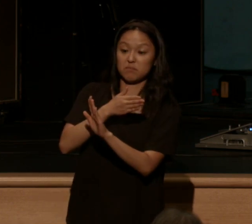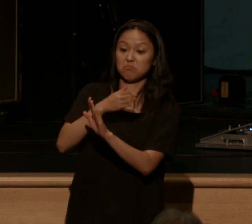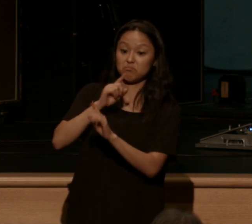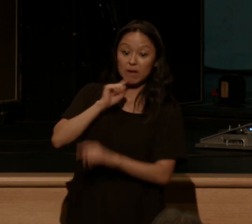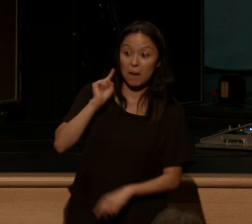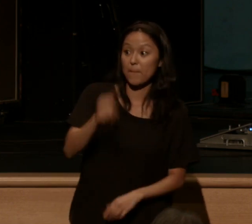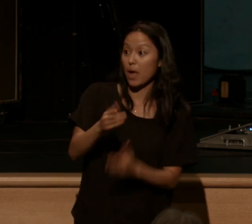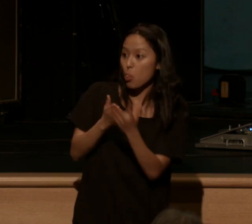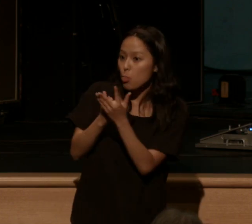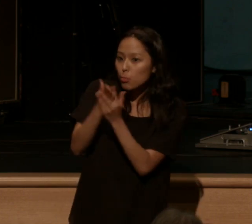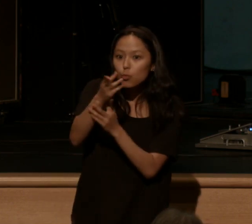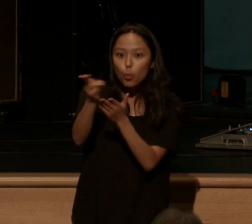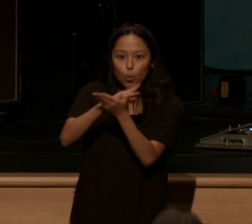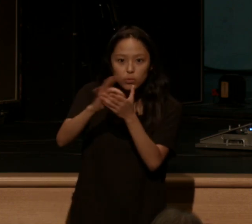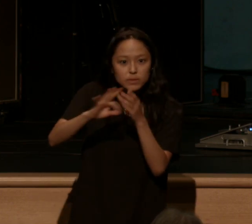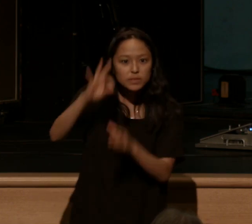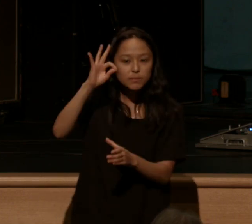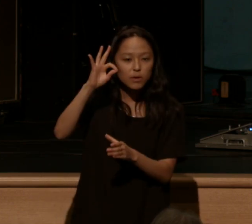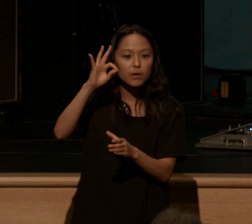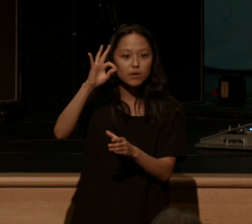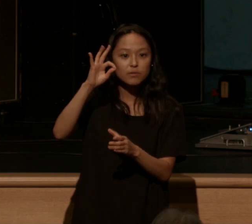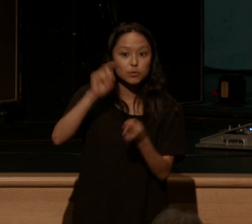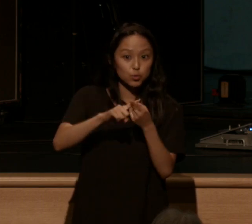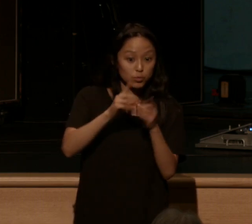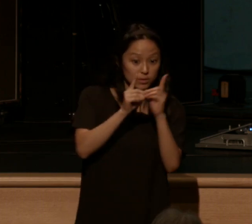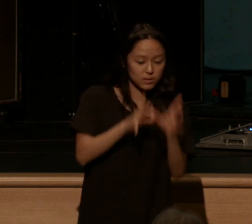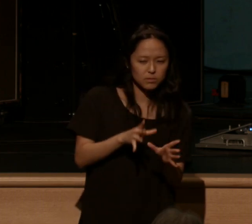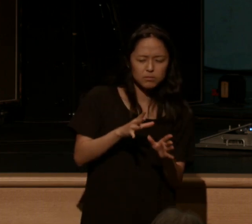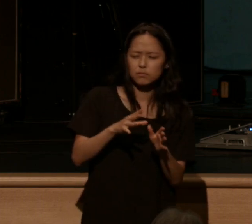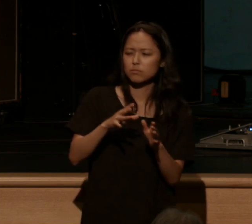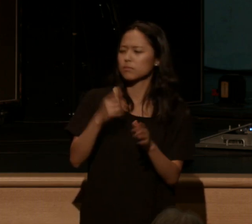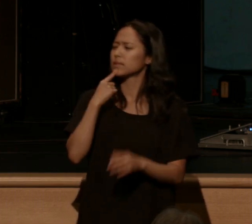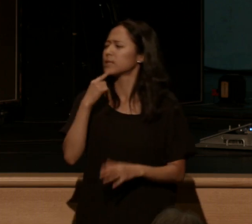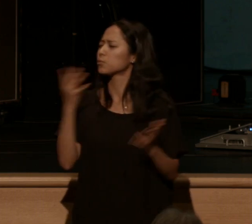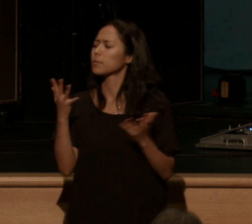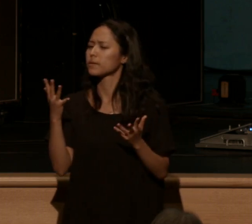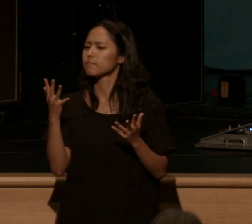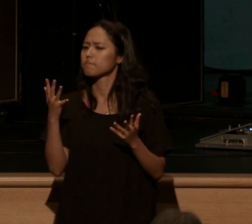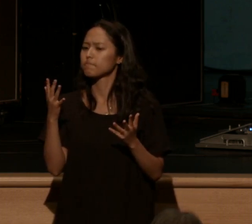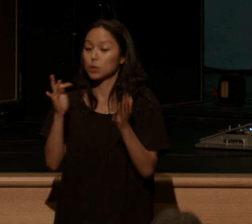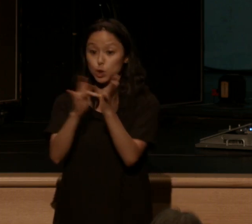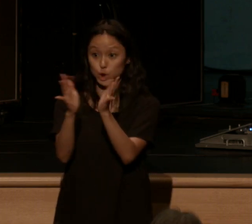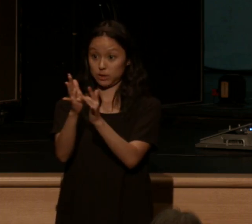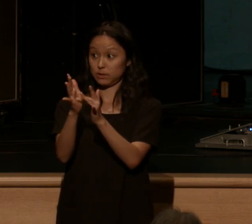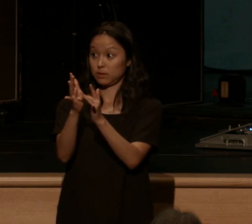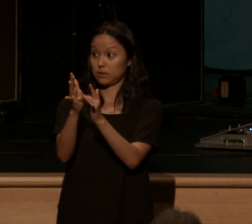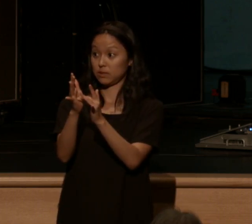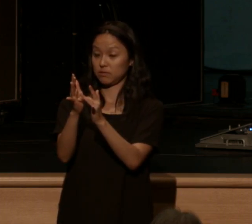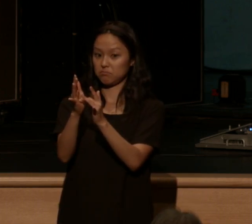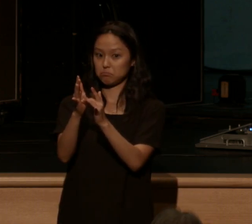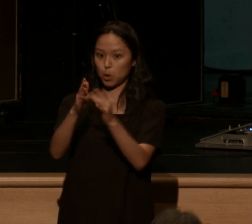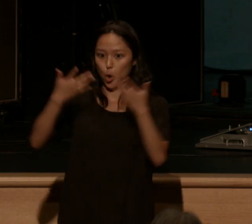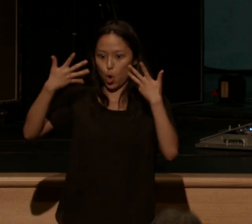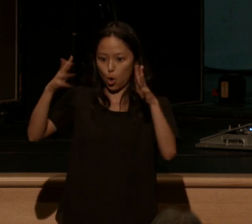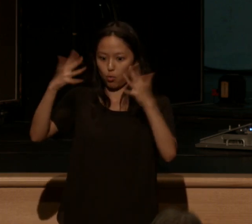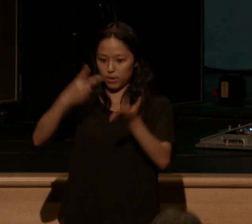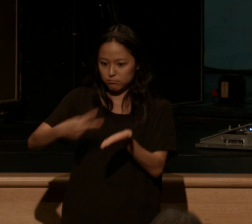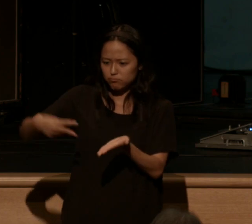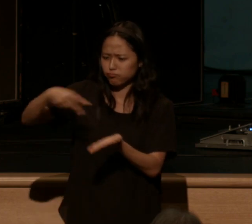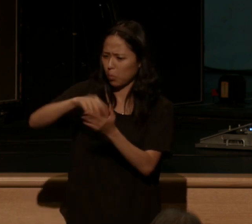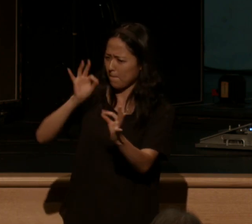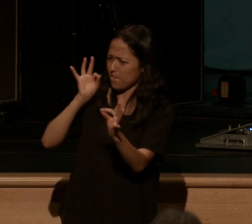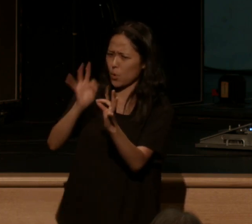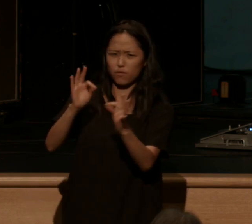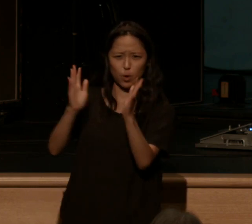Holy Spirit to the apostles whom he had chosen. So what is this indicating to us? The insight here is Jesus in his glorified,